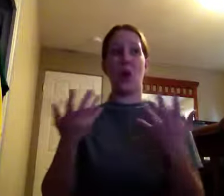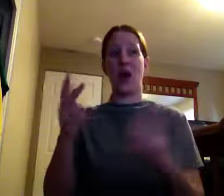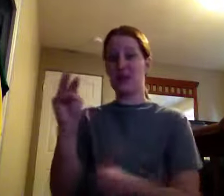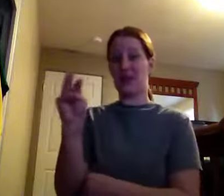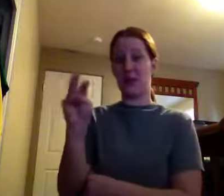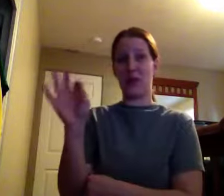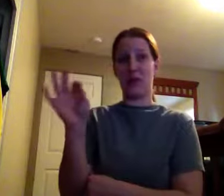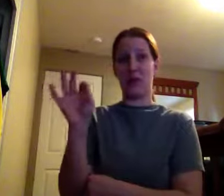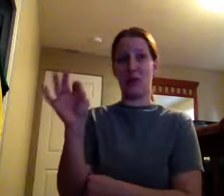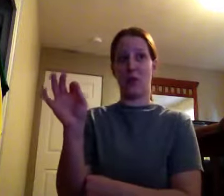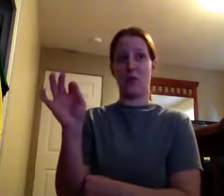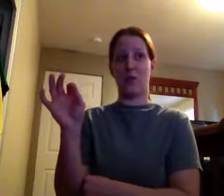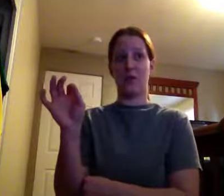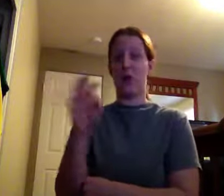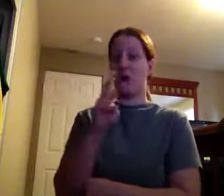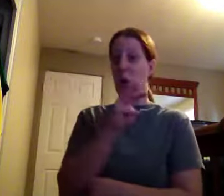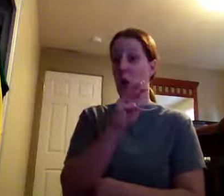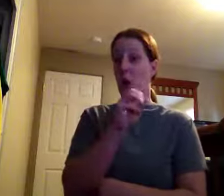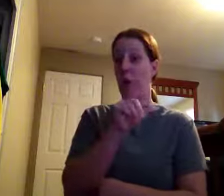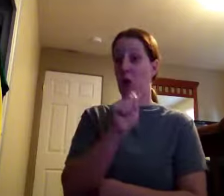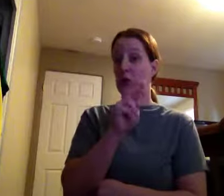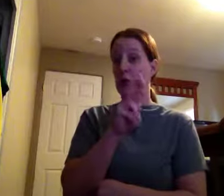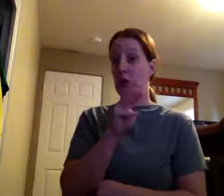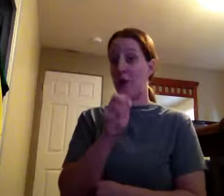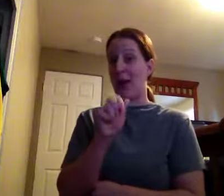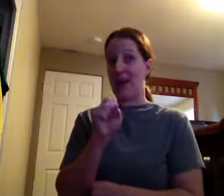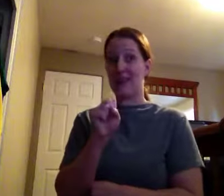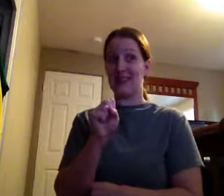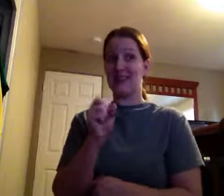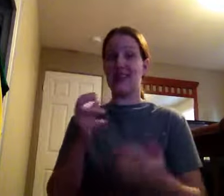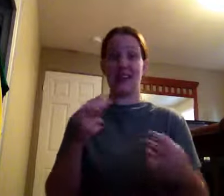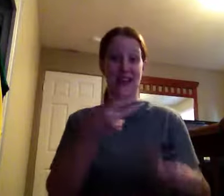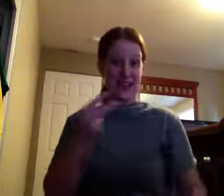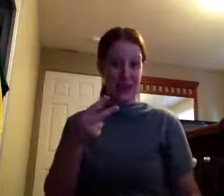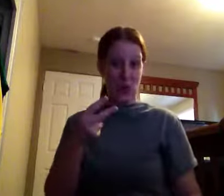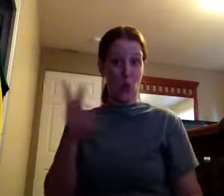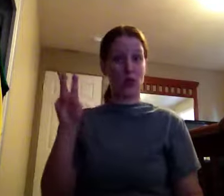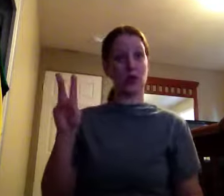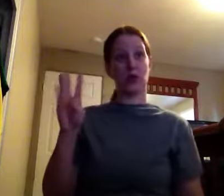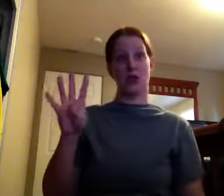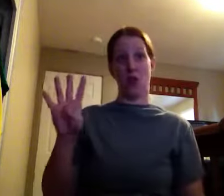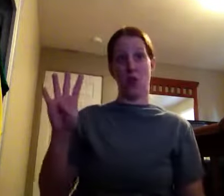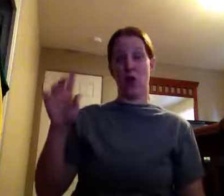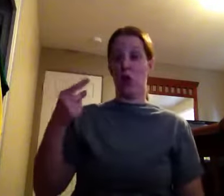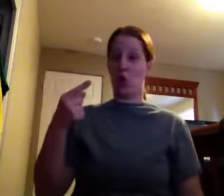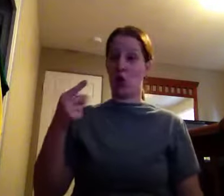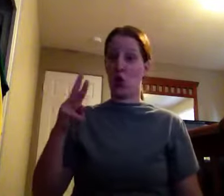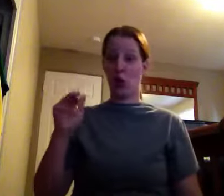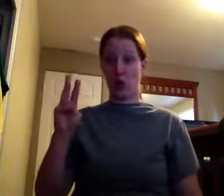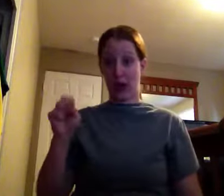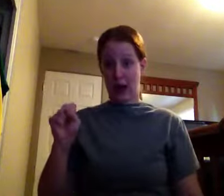per mole. You know that. That's what they're telling you here. And so whenever you see a problem like this, what is